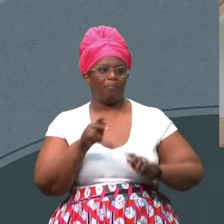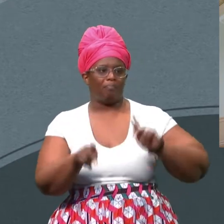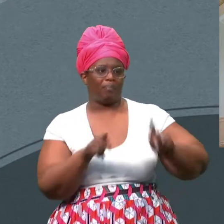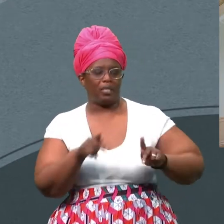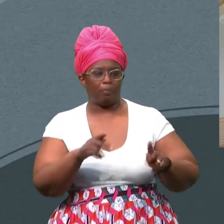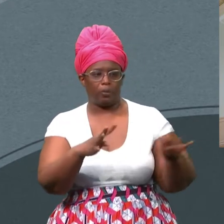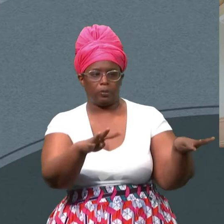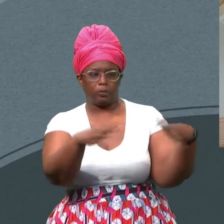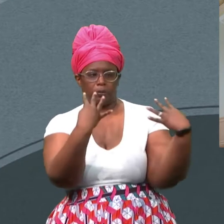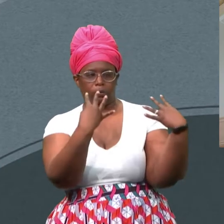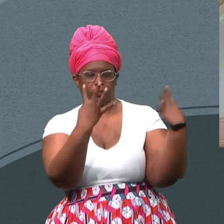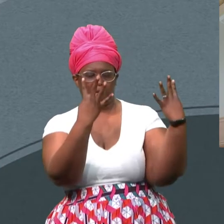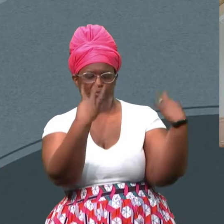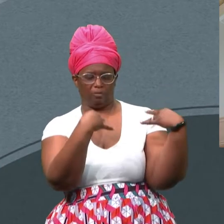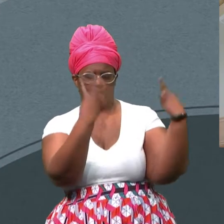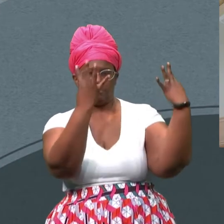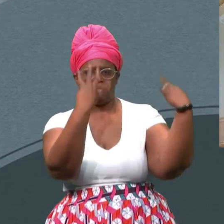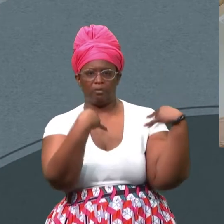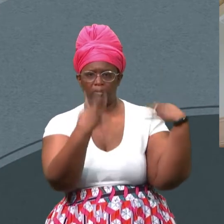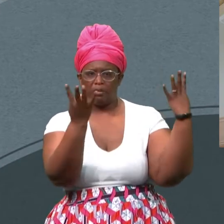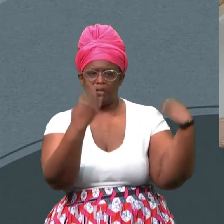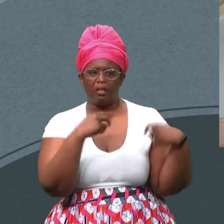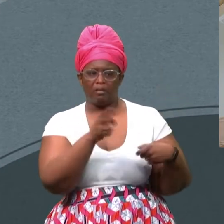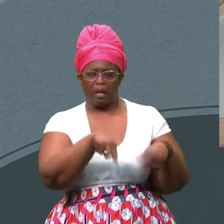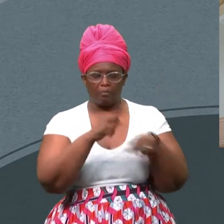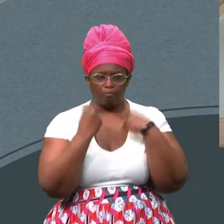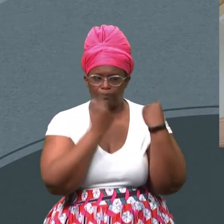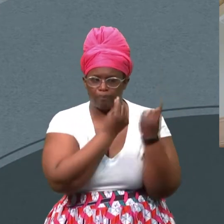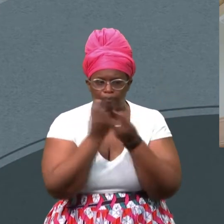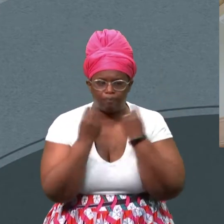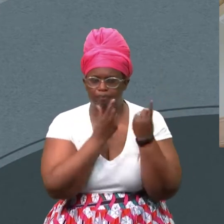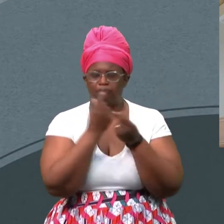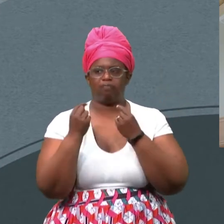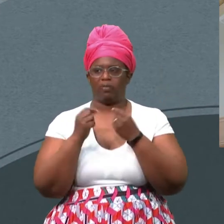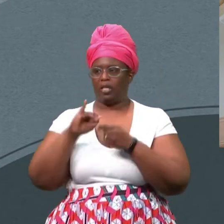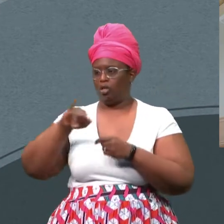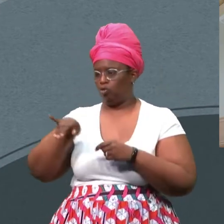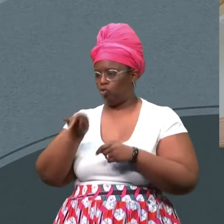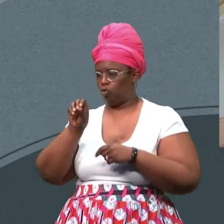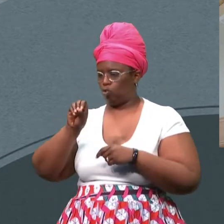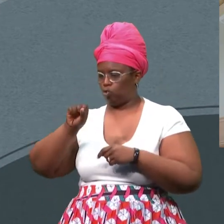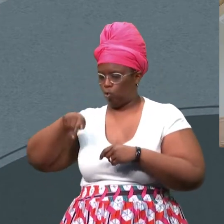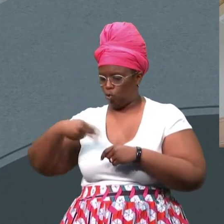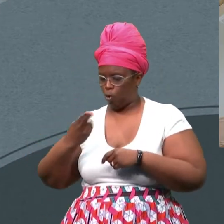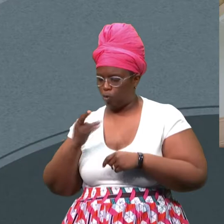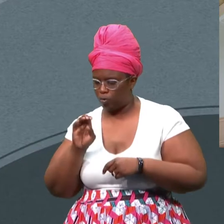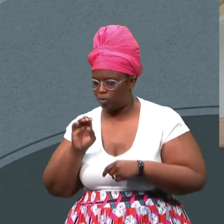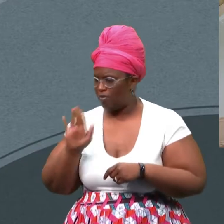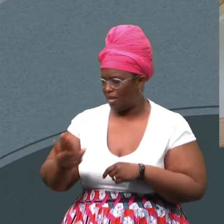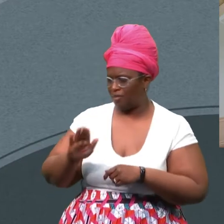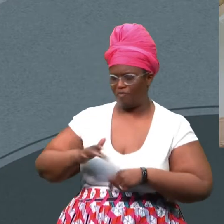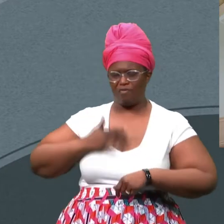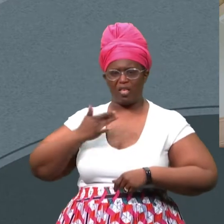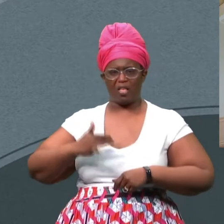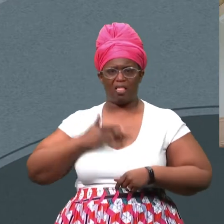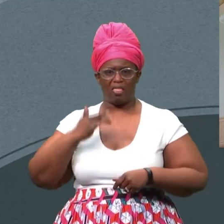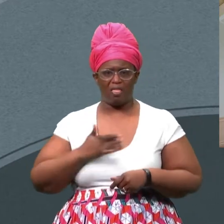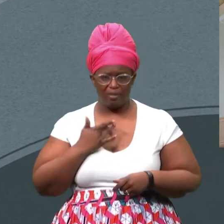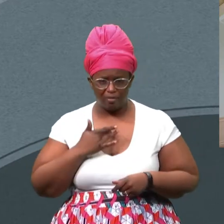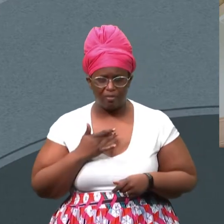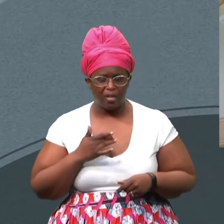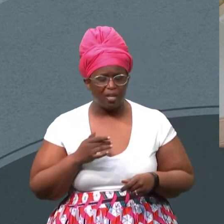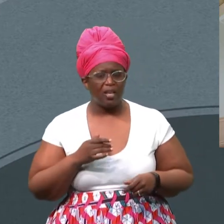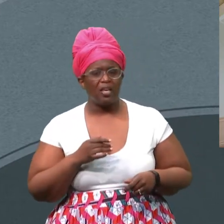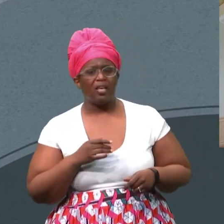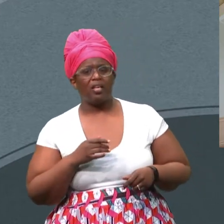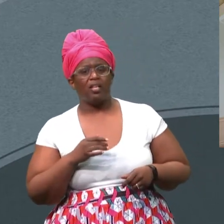and the disposition and what everybody's going to say and even how Joseph feels, even in the midst of chaotic